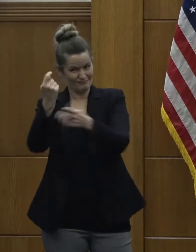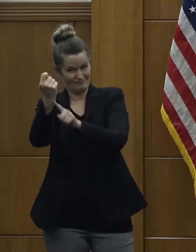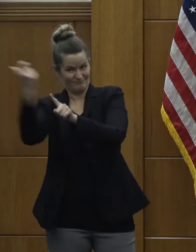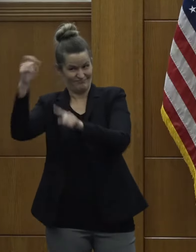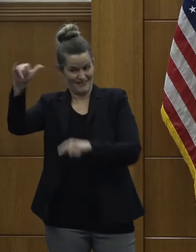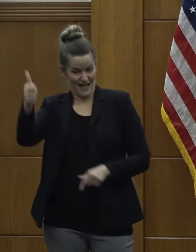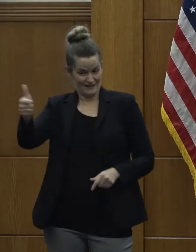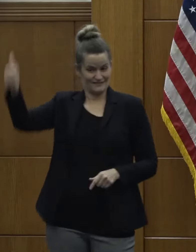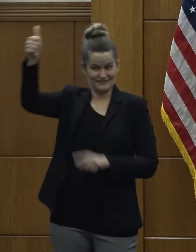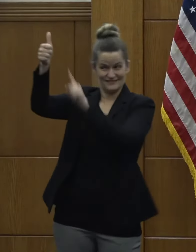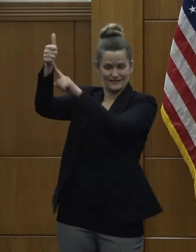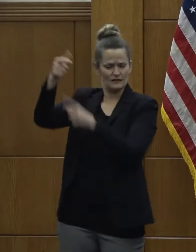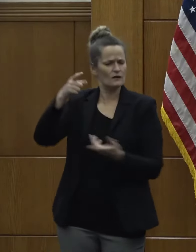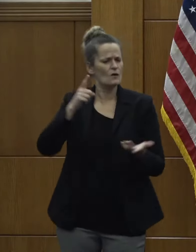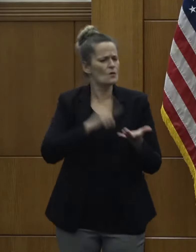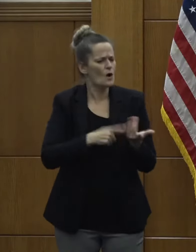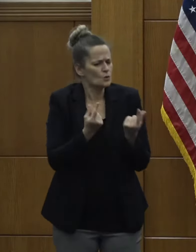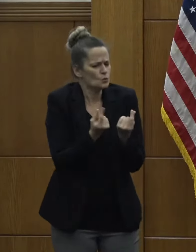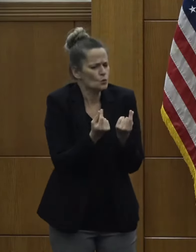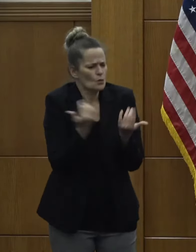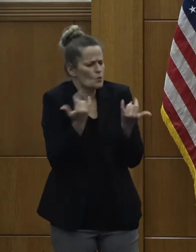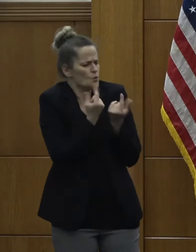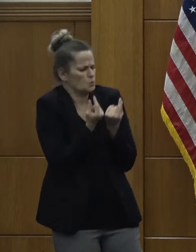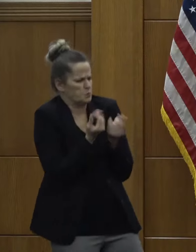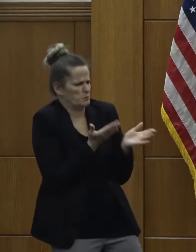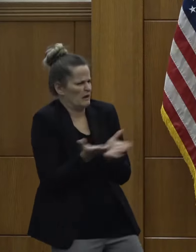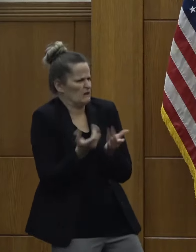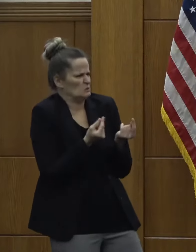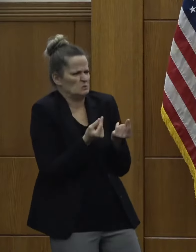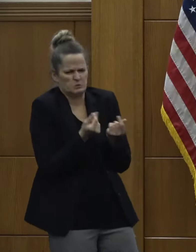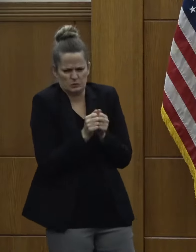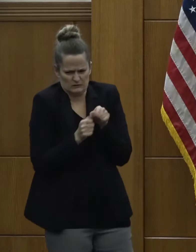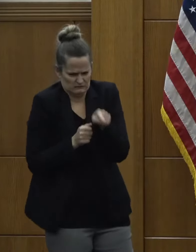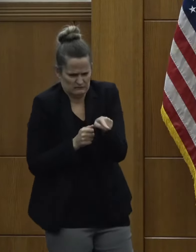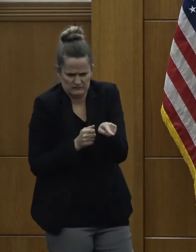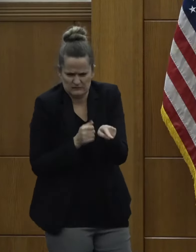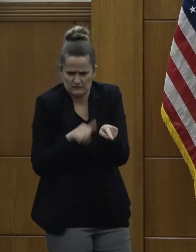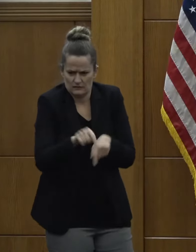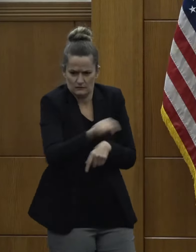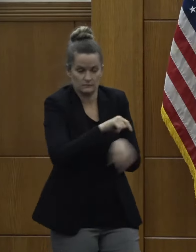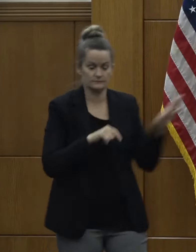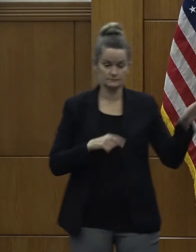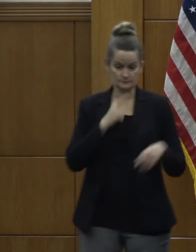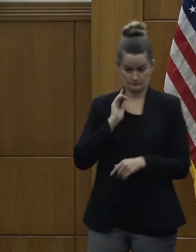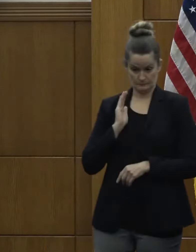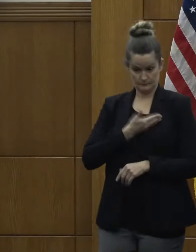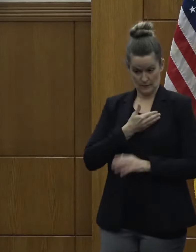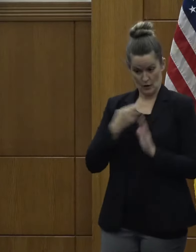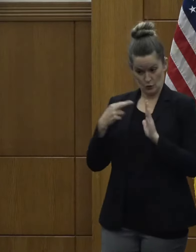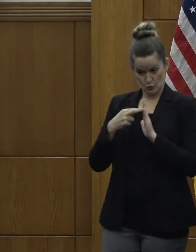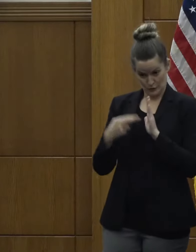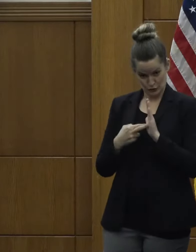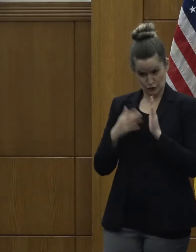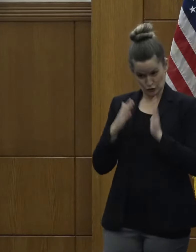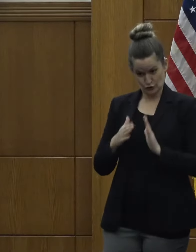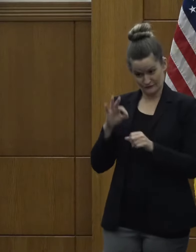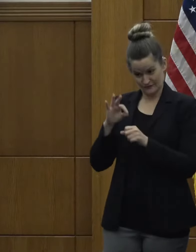place if issues in relation to that are going to pop up? Right. Our registrars and our electoral boards are constantly surveilling